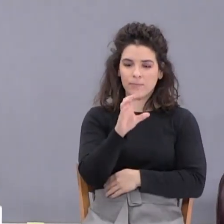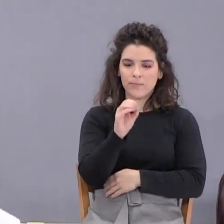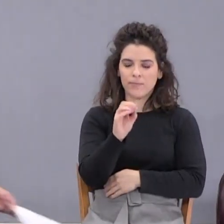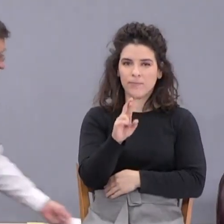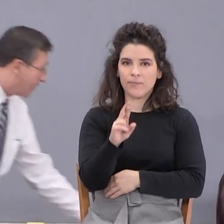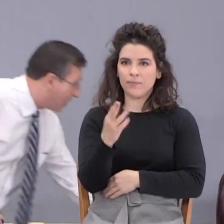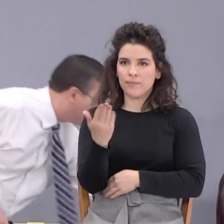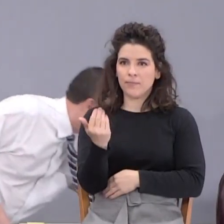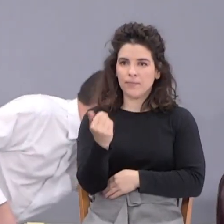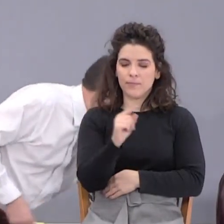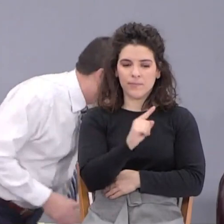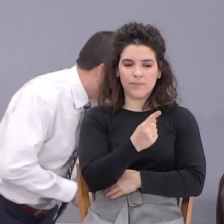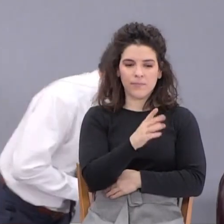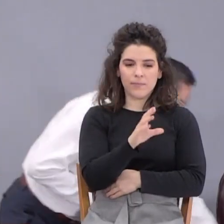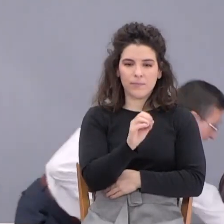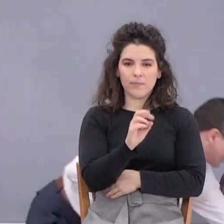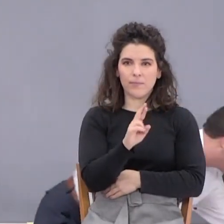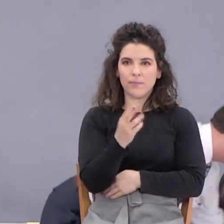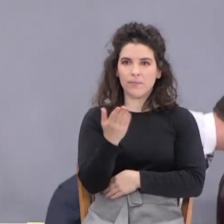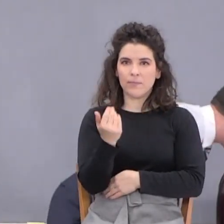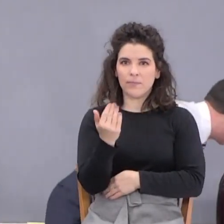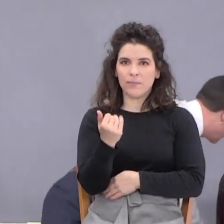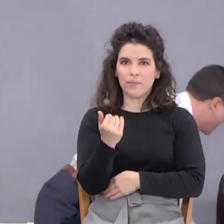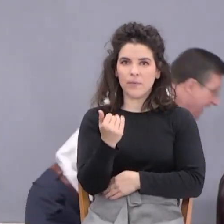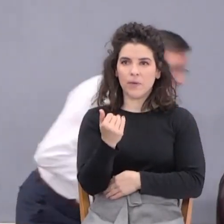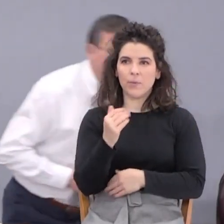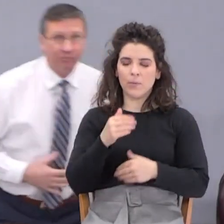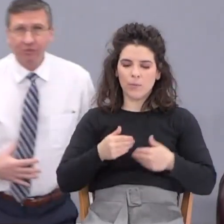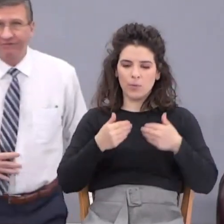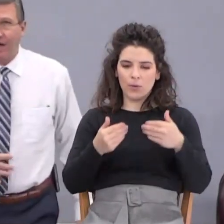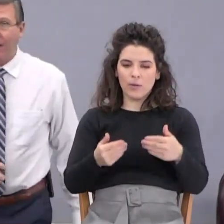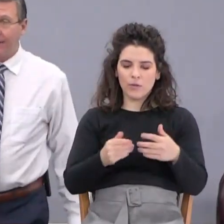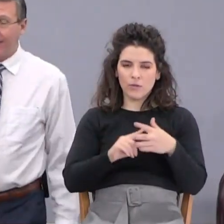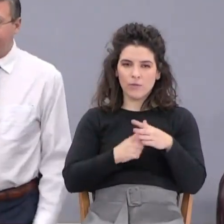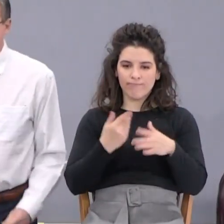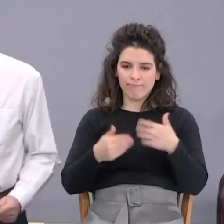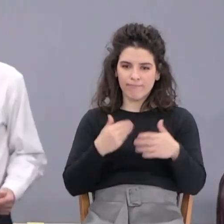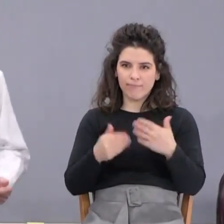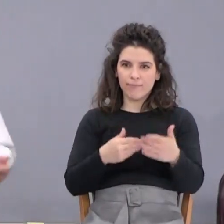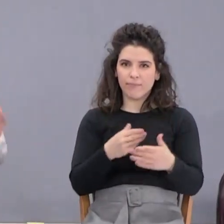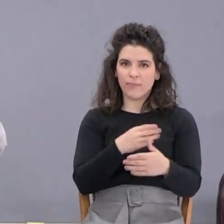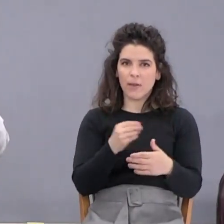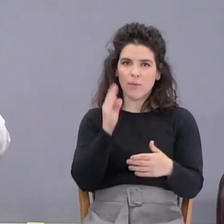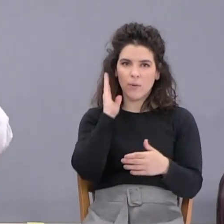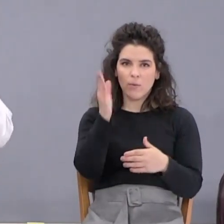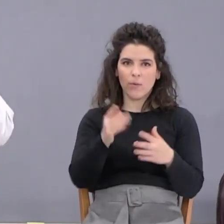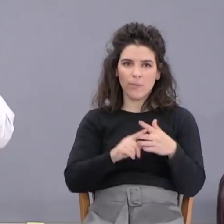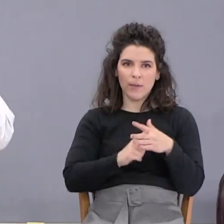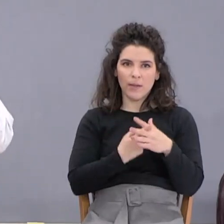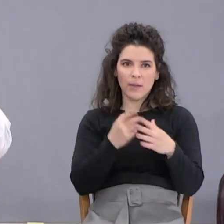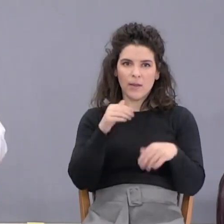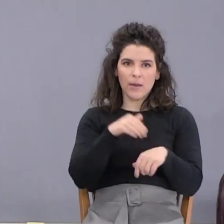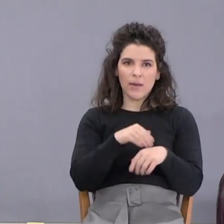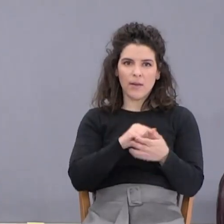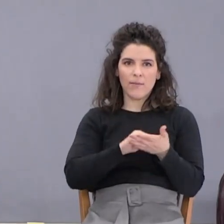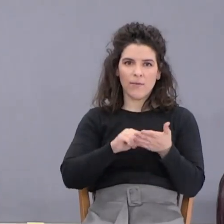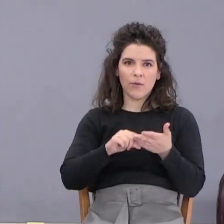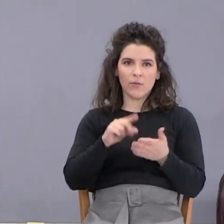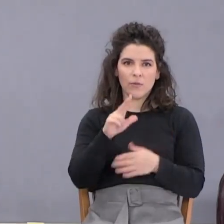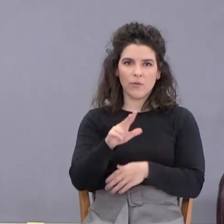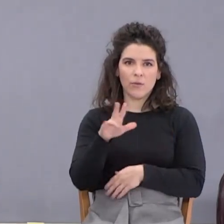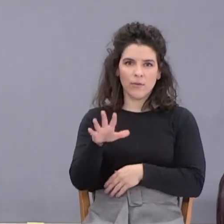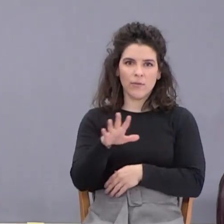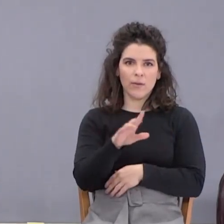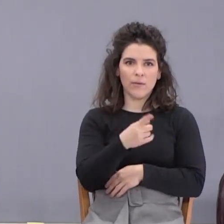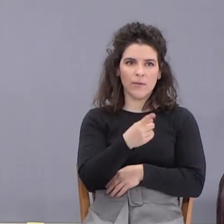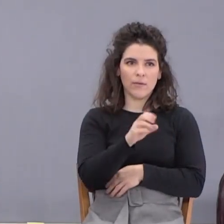1 Corinthians chapter 15, we're going to pick up the pace a little bit and move on, and we're going to begin at verse